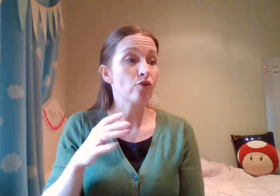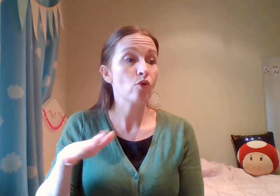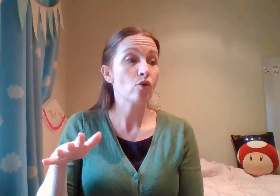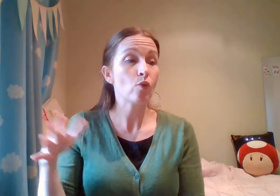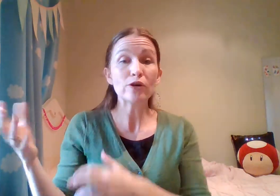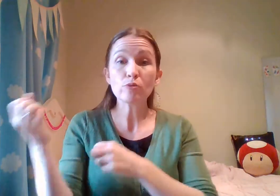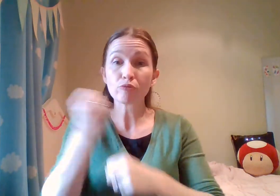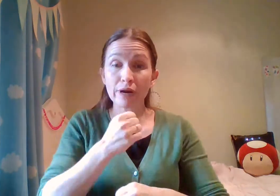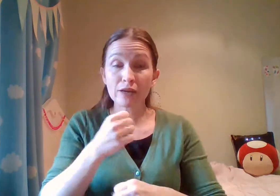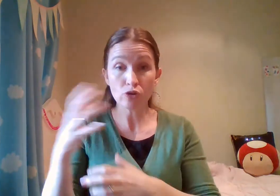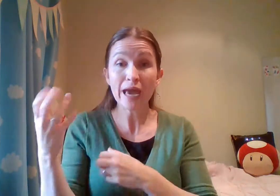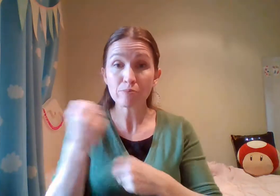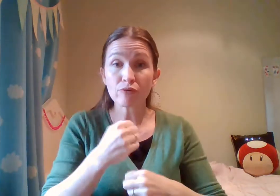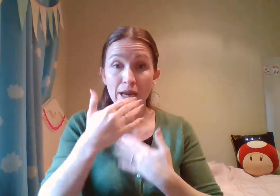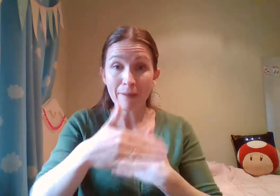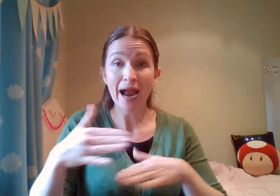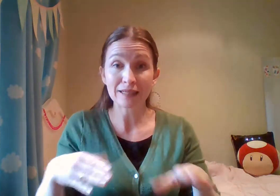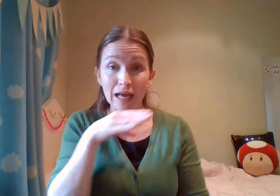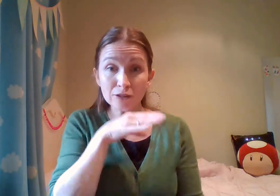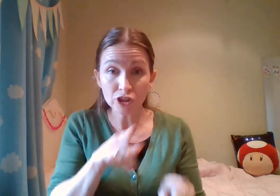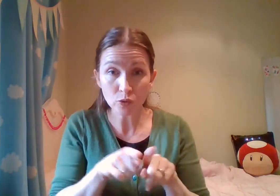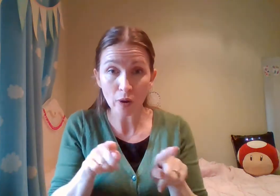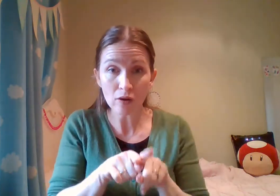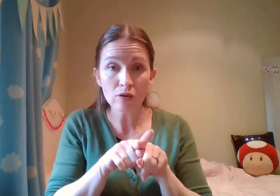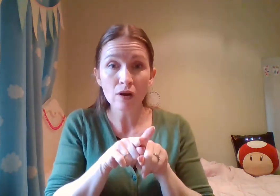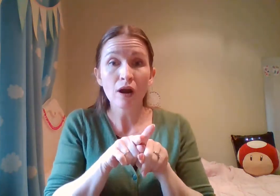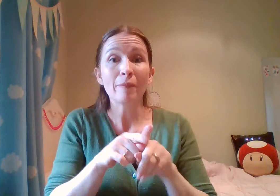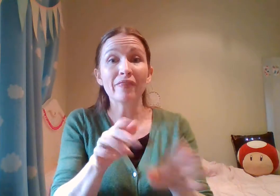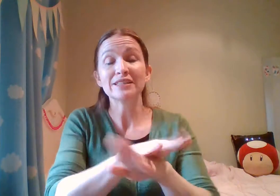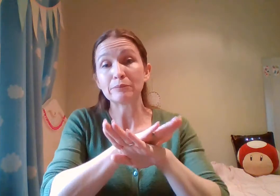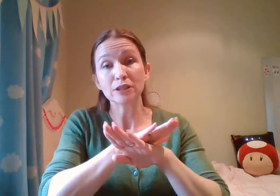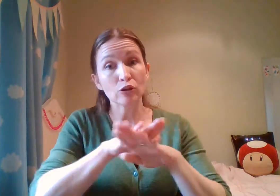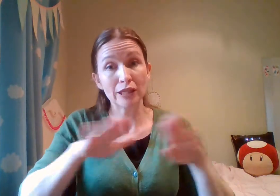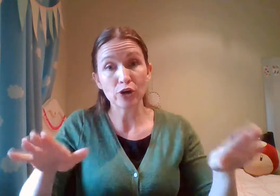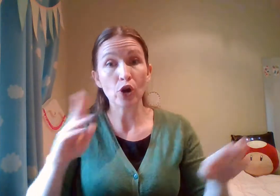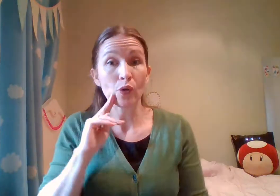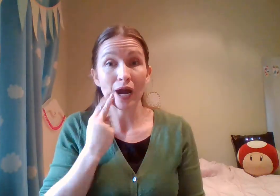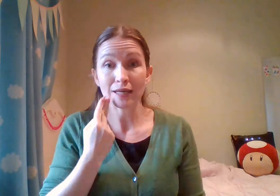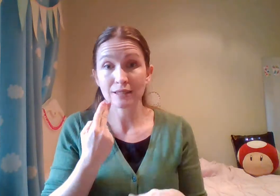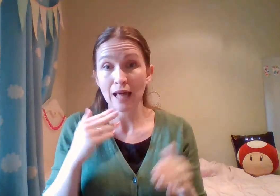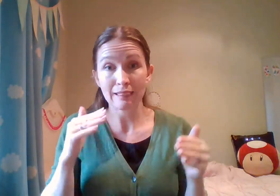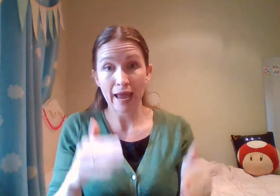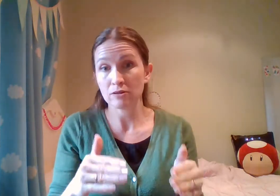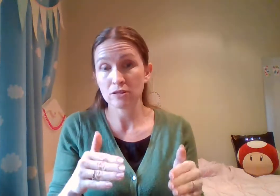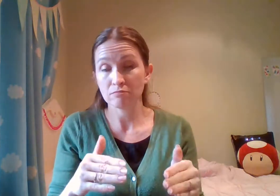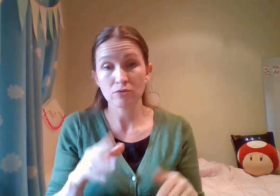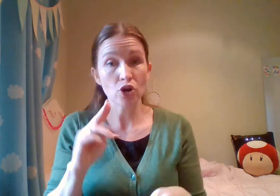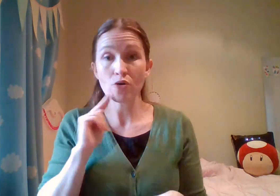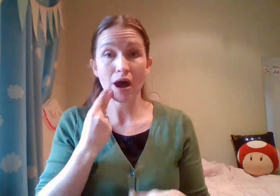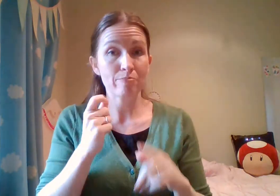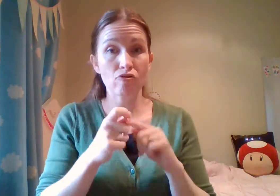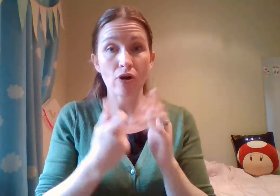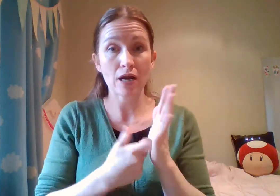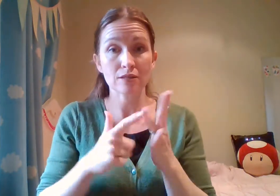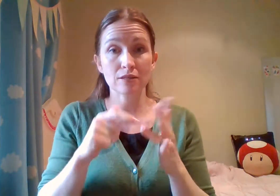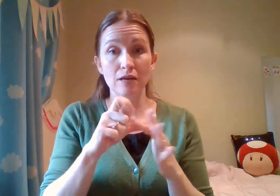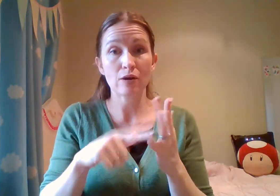For when you can bring a packed lunch as well, but there's absolutely no nuts allowed, no nut products at